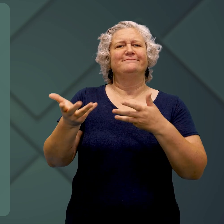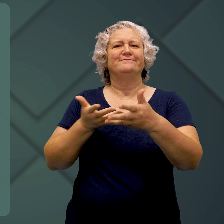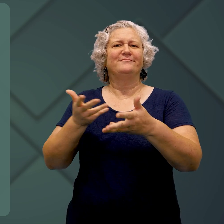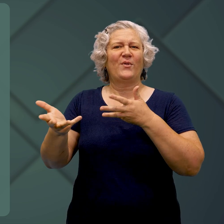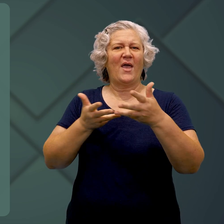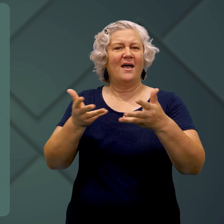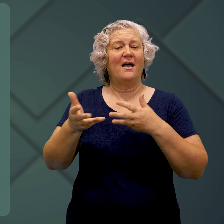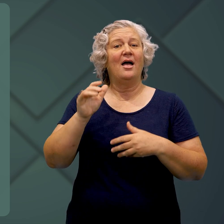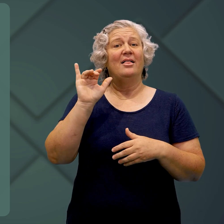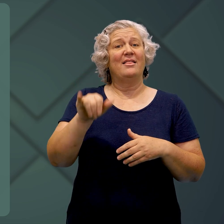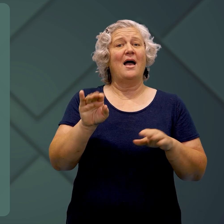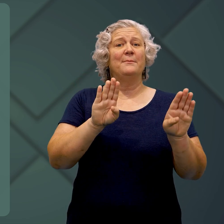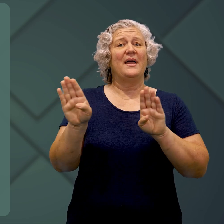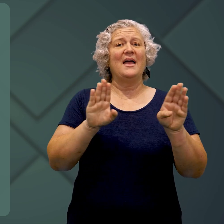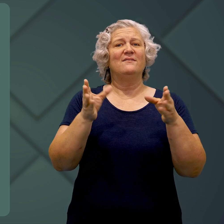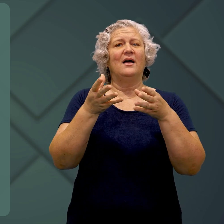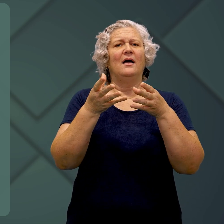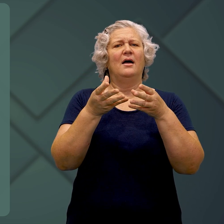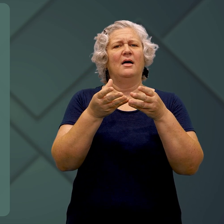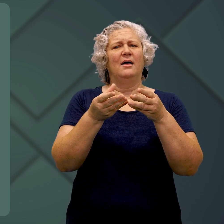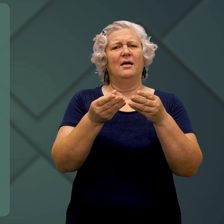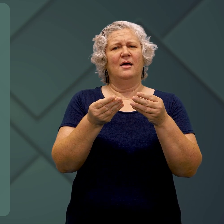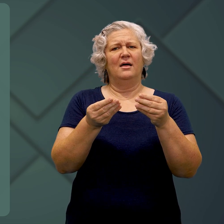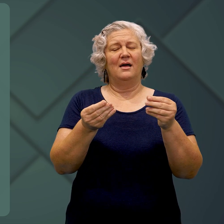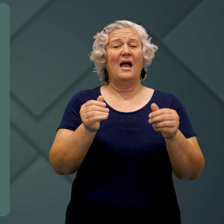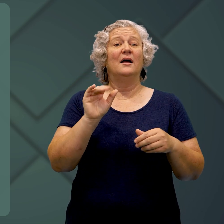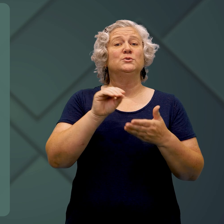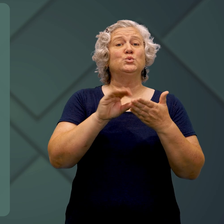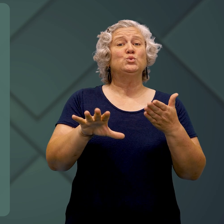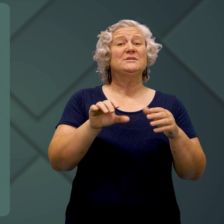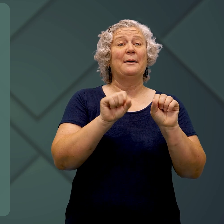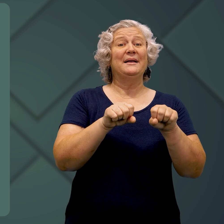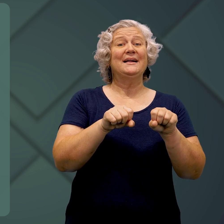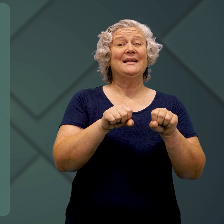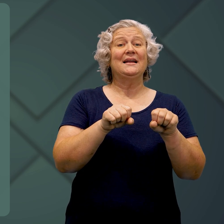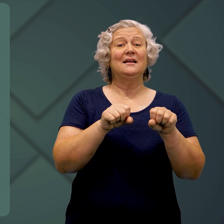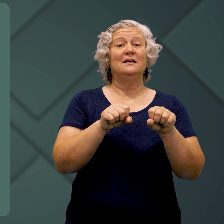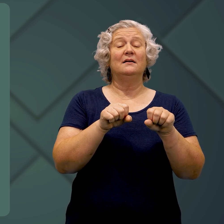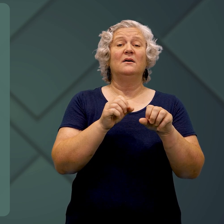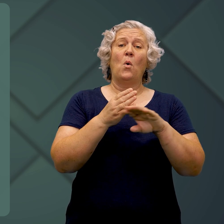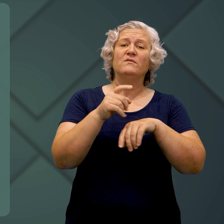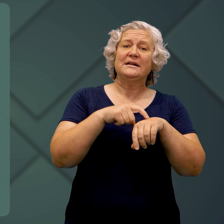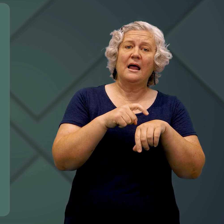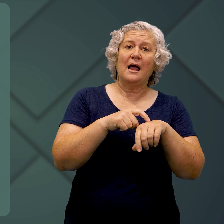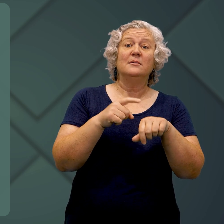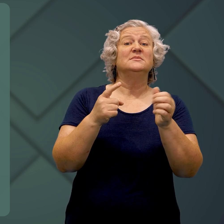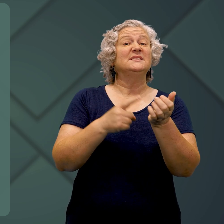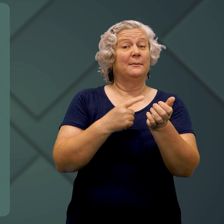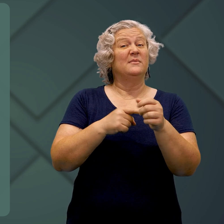return interactions, it can really resolve some of that. And the student over time, it might take a long